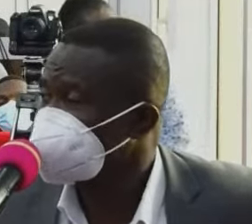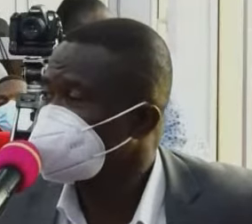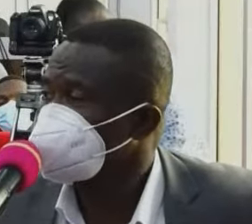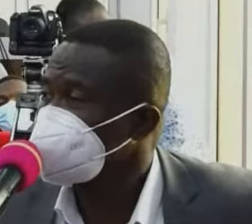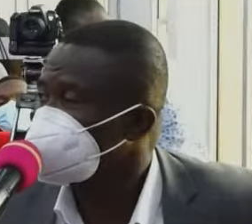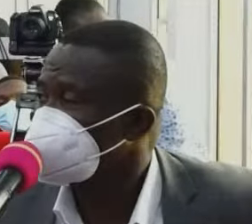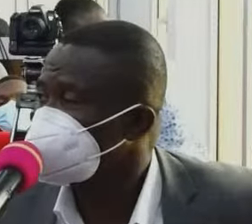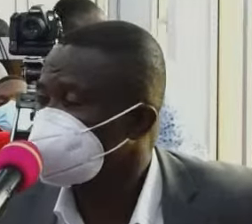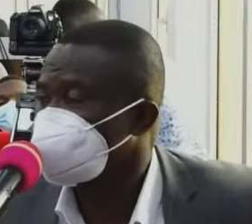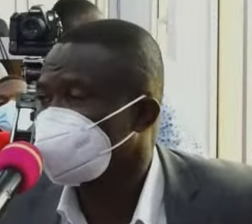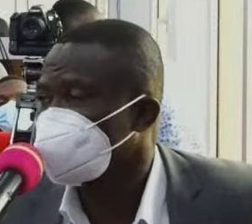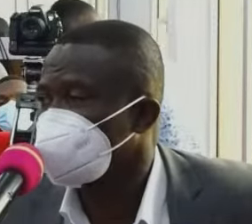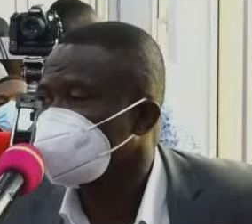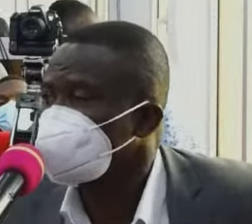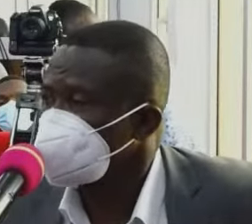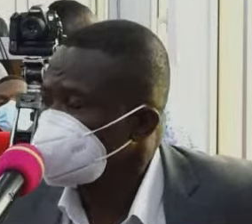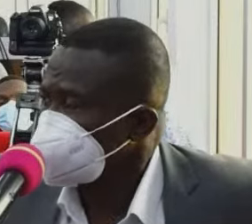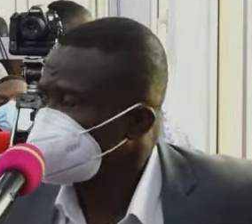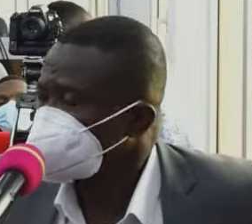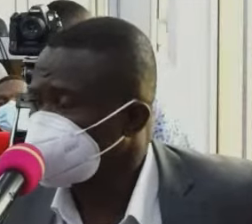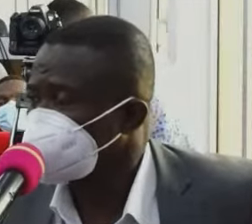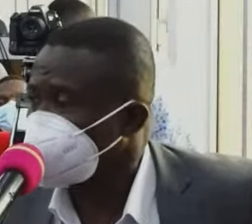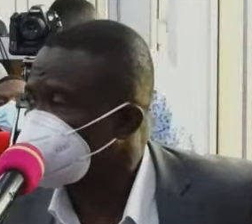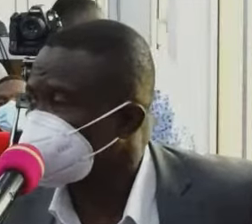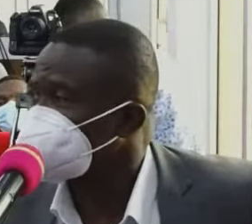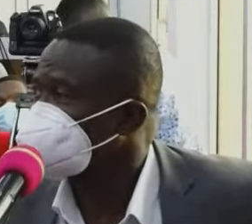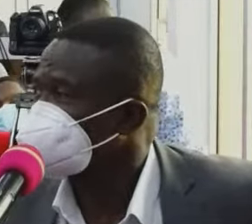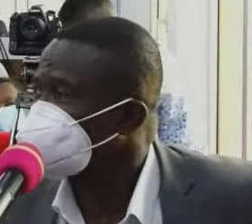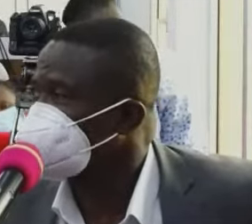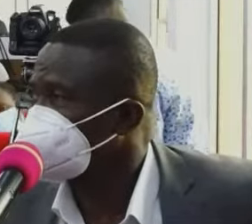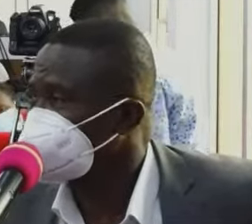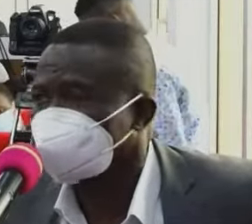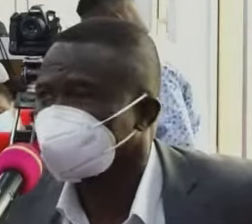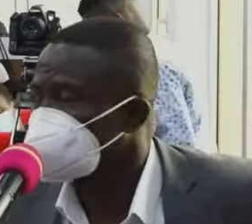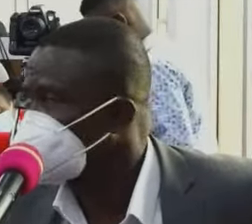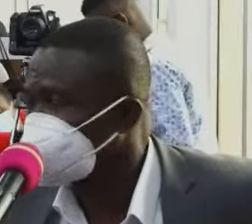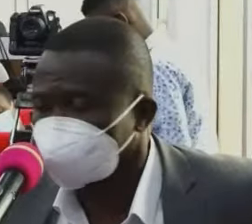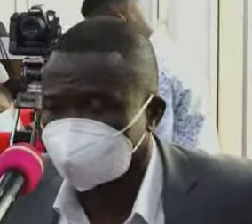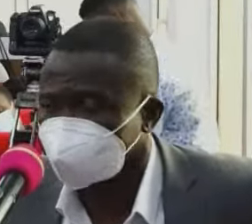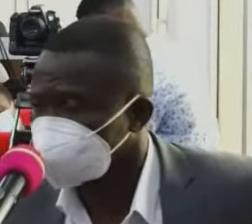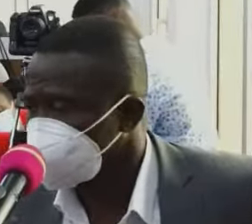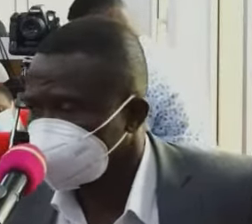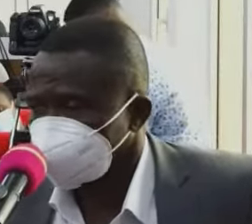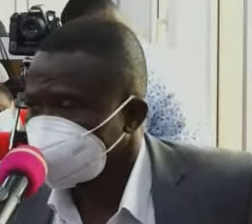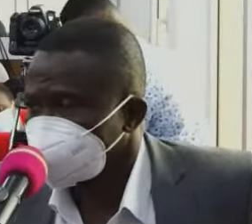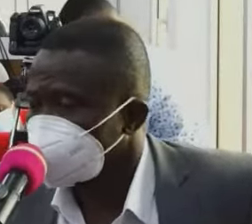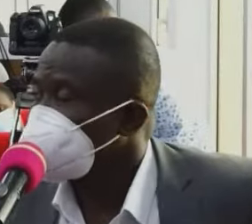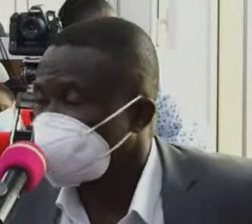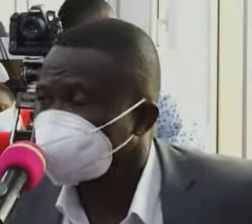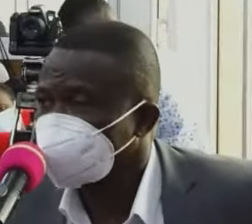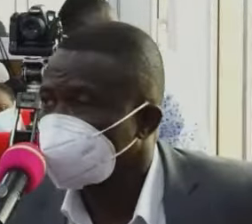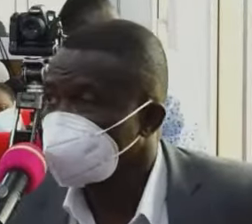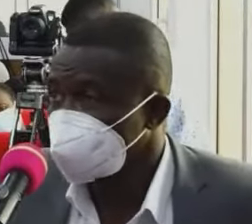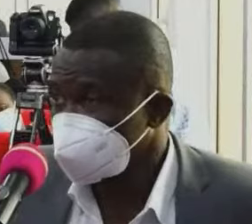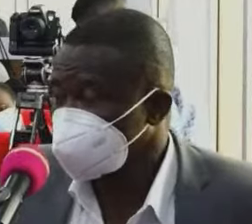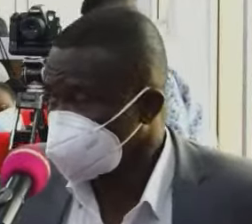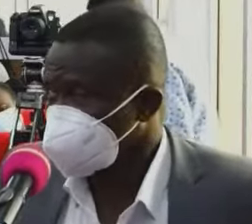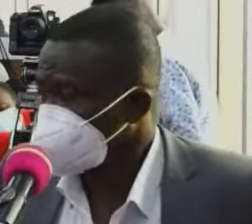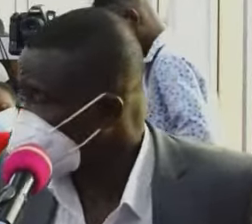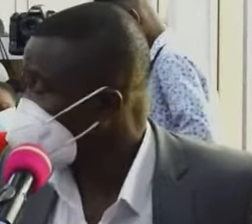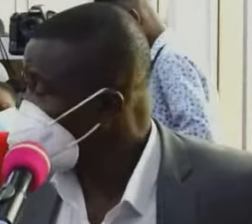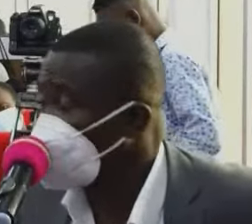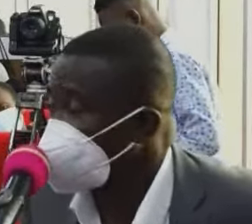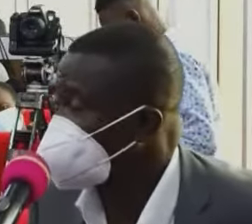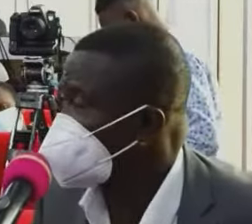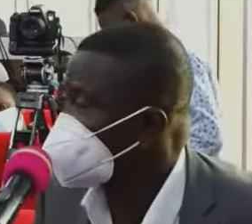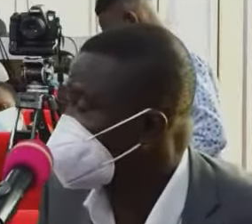were cleaning the space, it looks like something happened. The pipe that